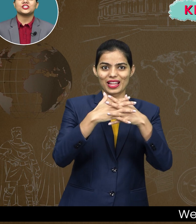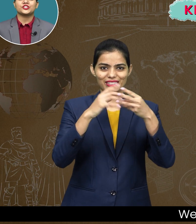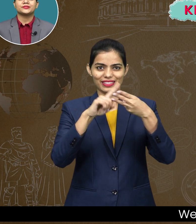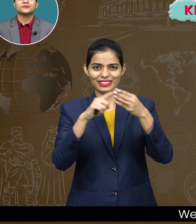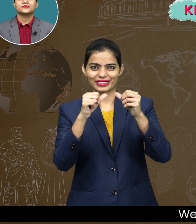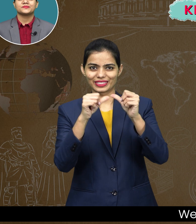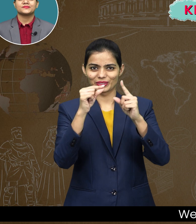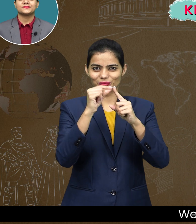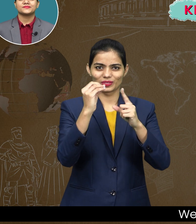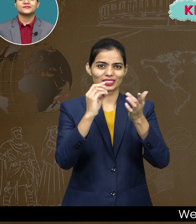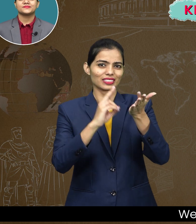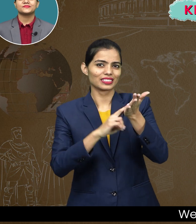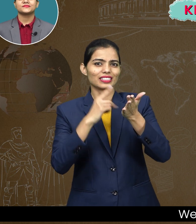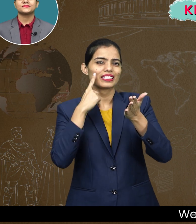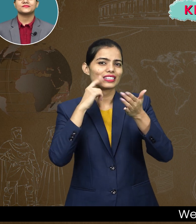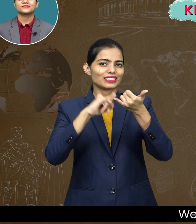Weaponization.